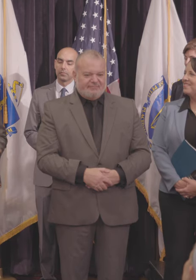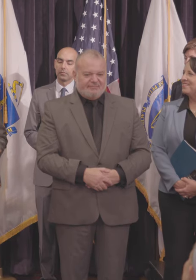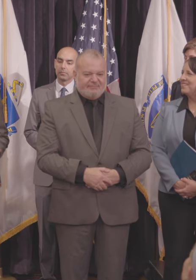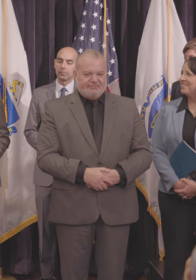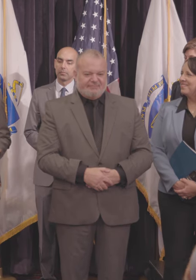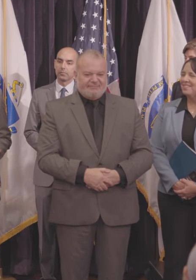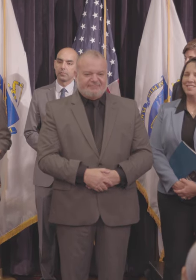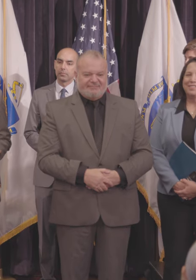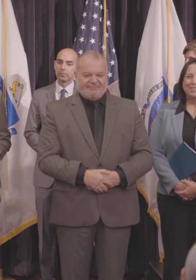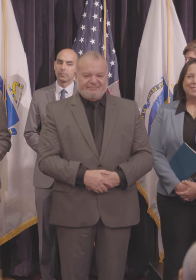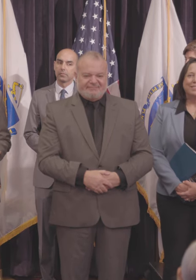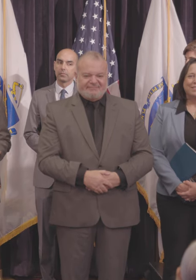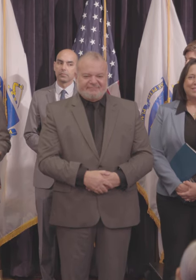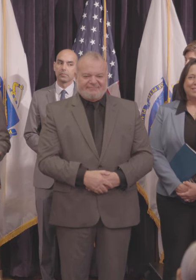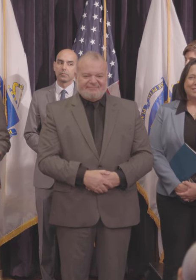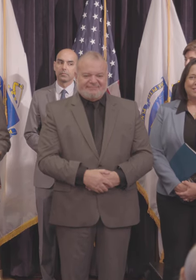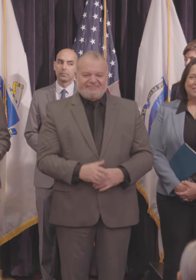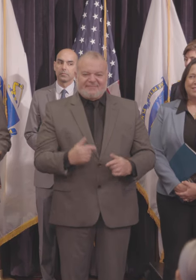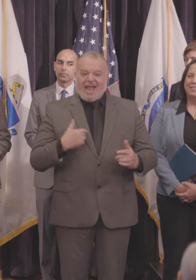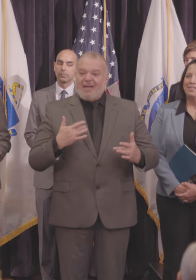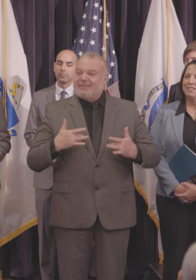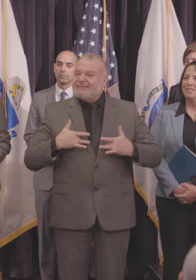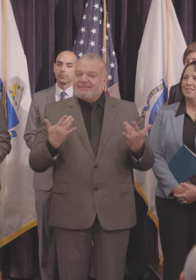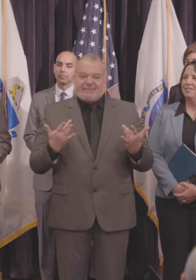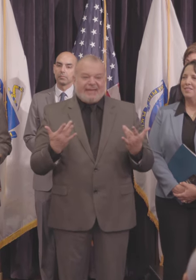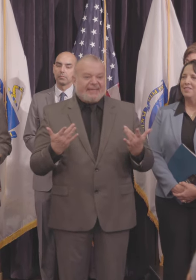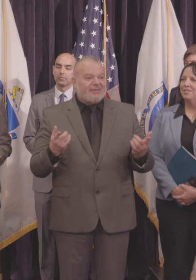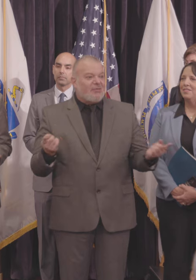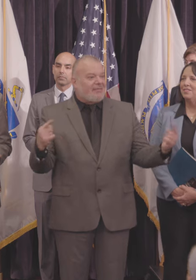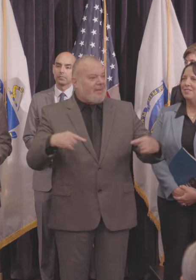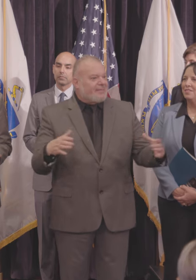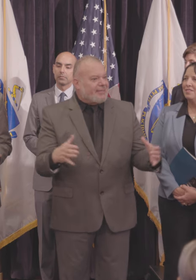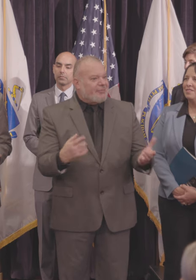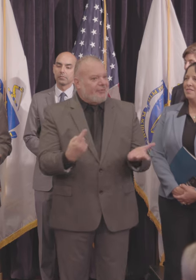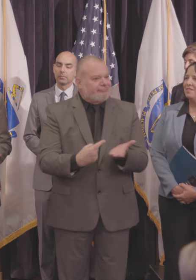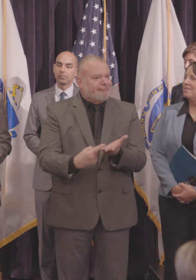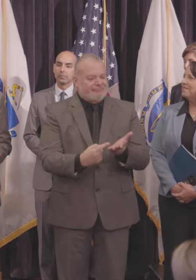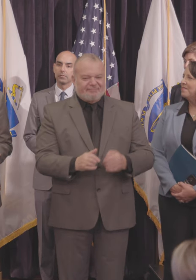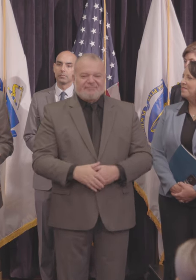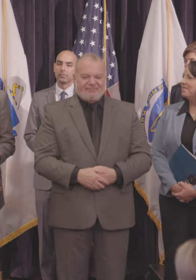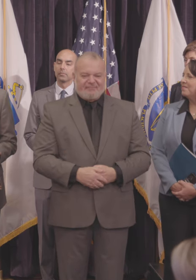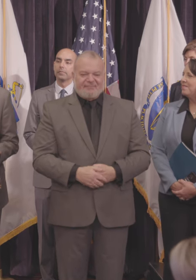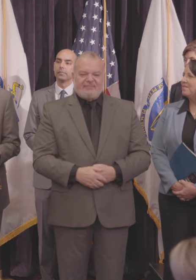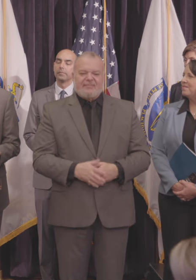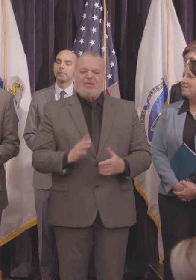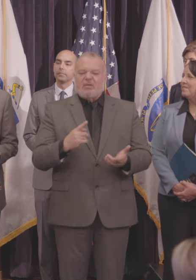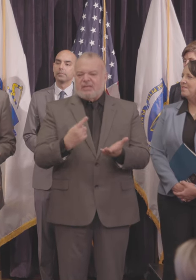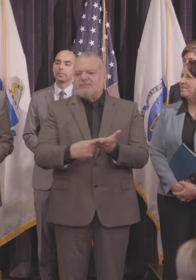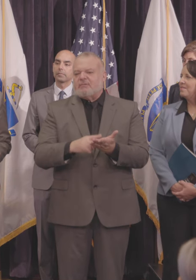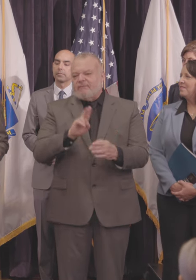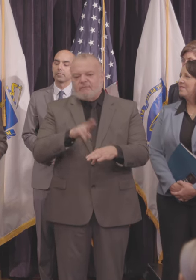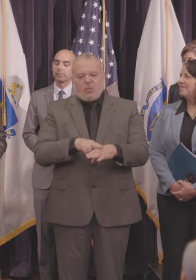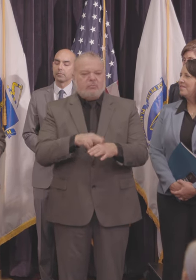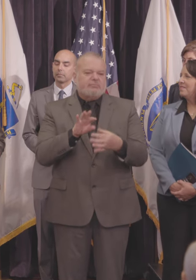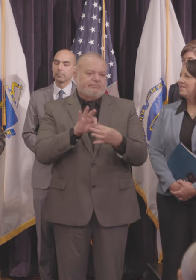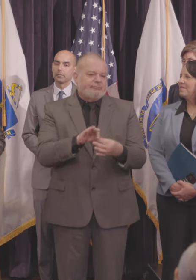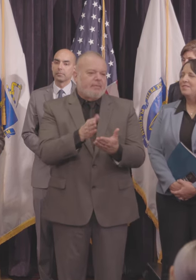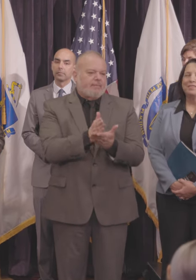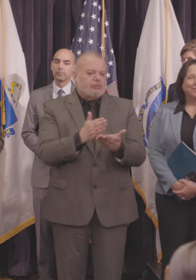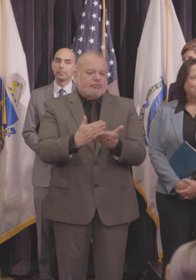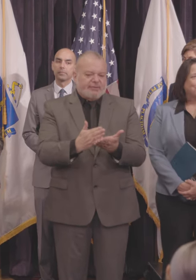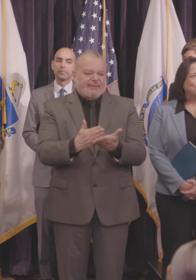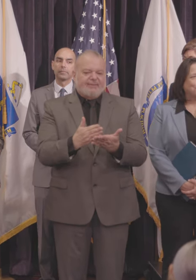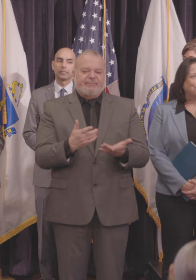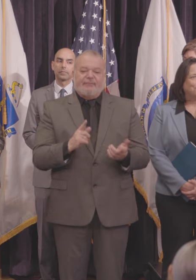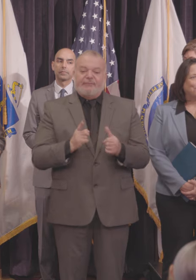We're excited to be here today to present to all of you the Governor's Fiscal Year 25 budget recommendations. I want to start by thanking my A&F team that has